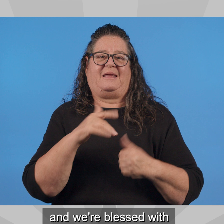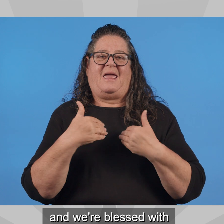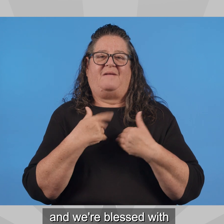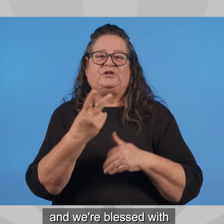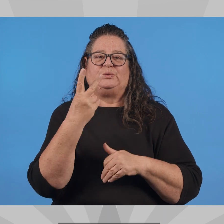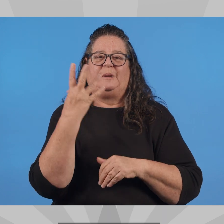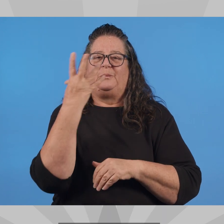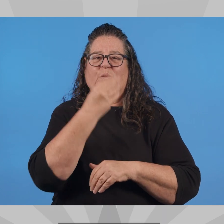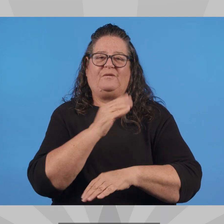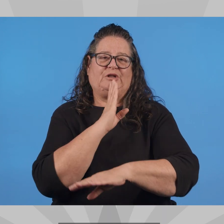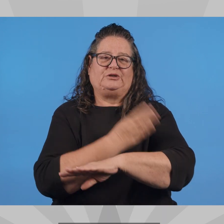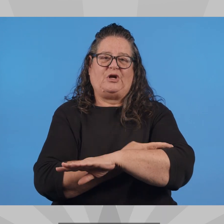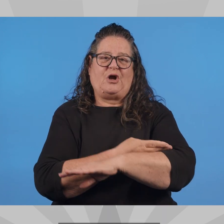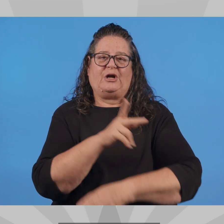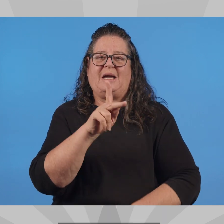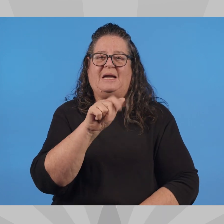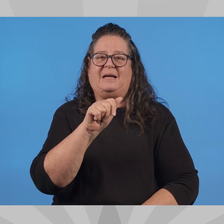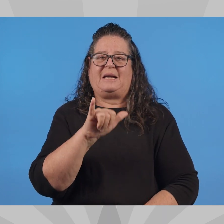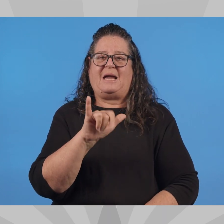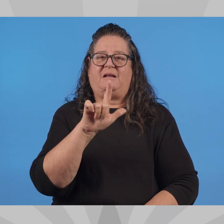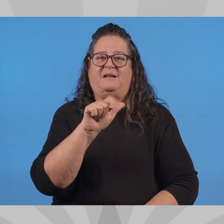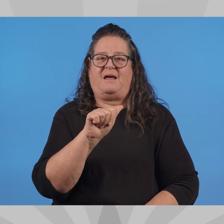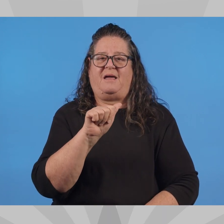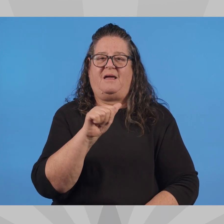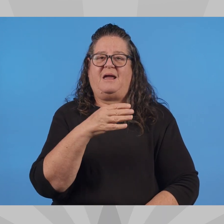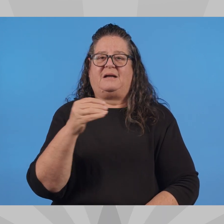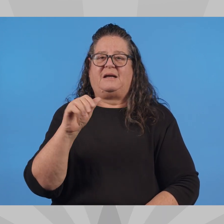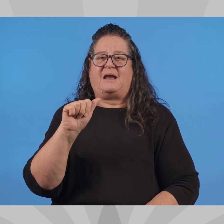beautiful daughters, Kayla and Angela.